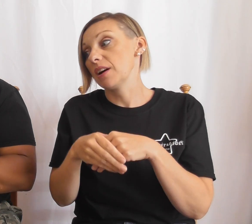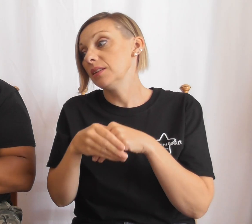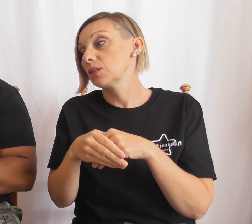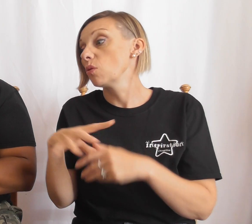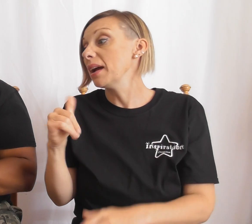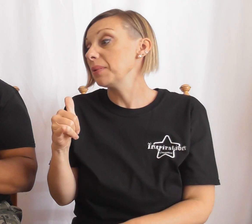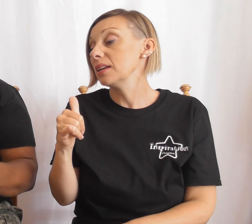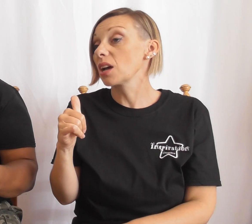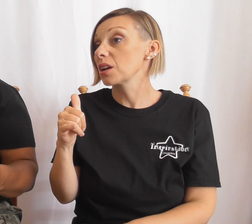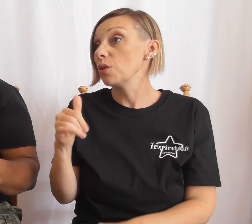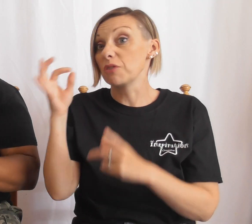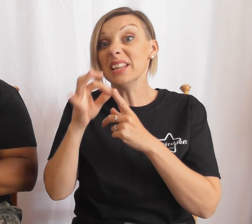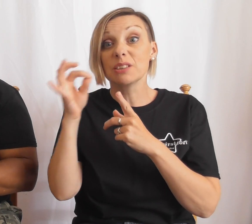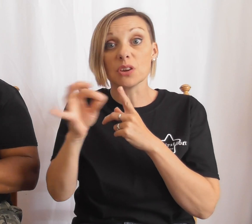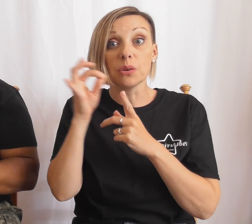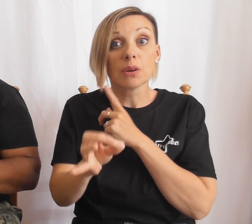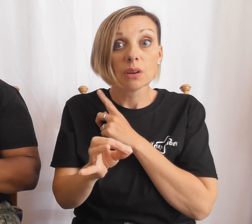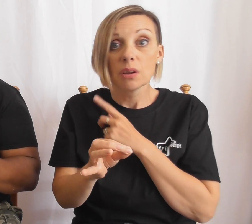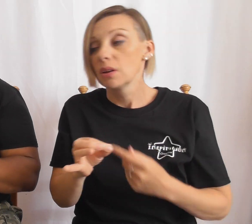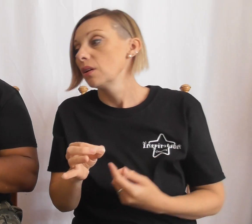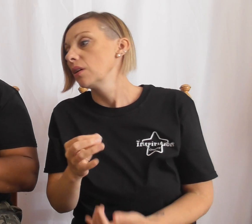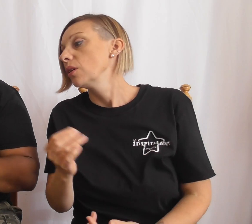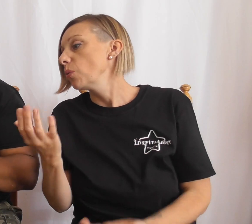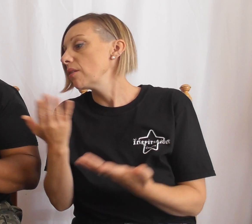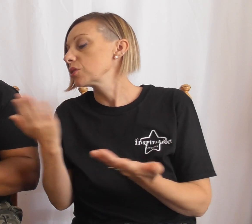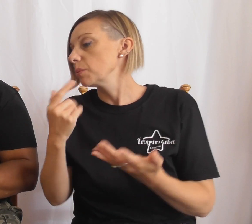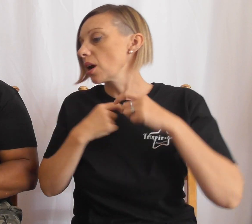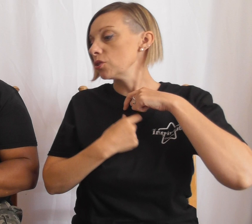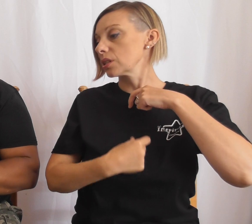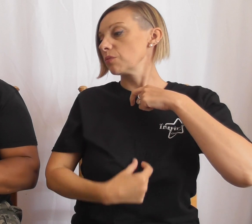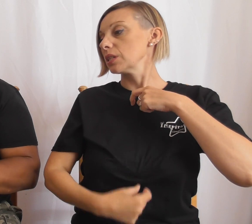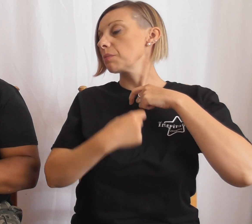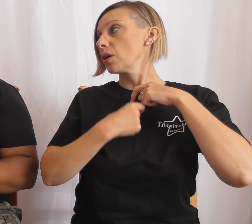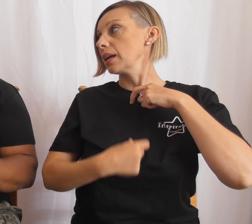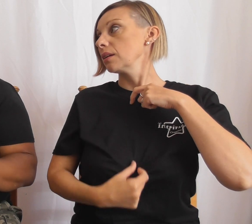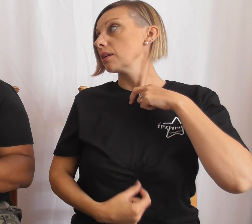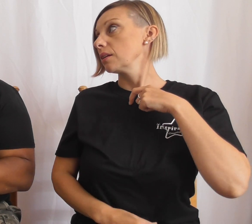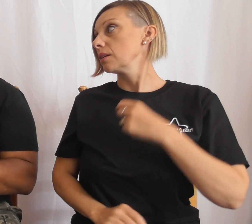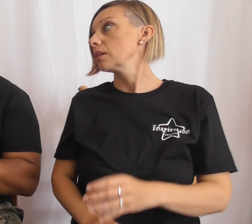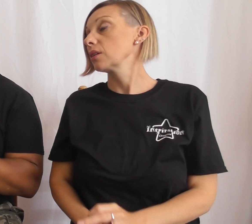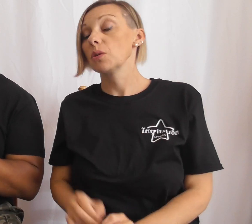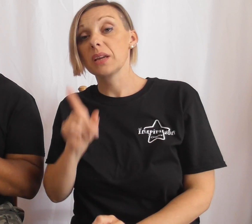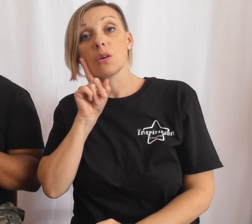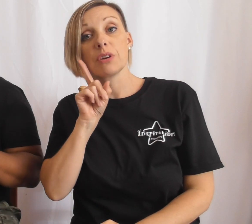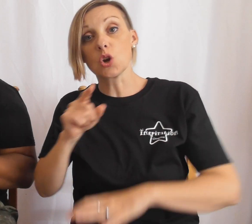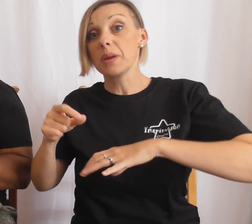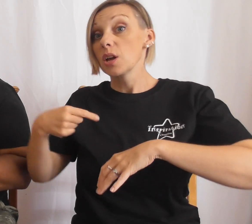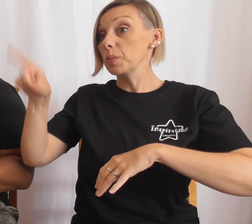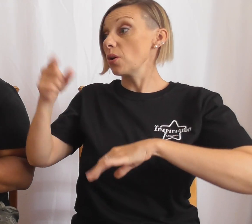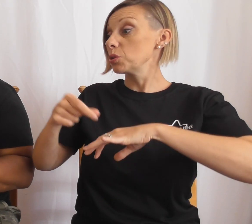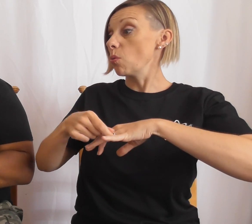a friend, or maybe he's going to go for an interview. Yeah, an interview. Where or else could he be going dressed up really smartly? Girlfriend.